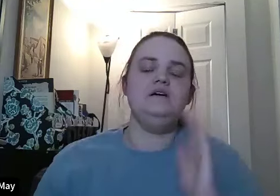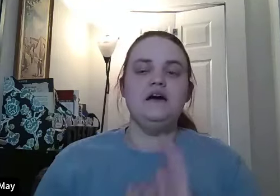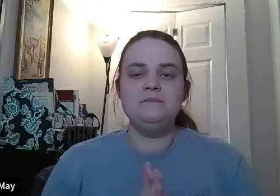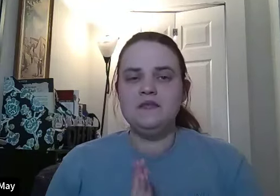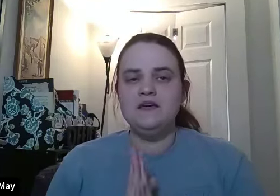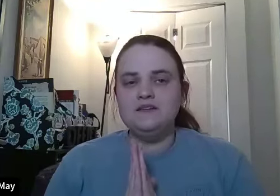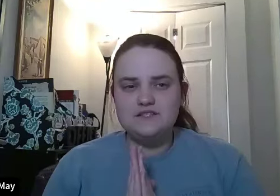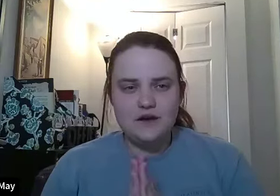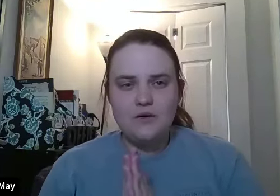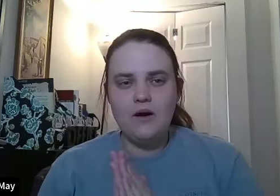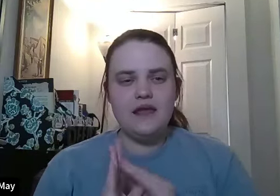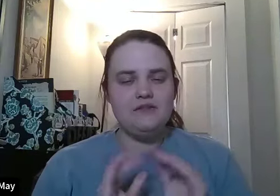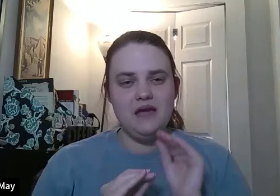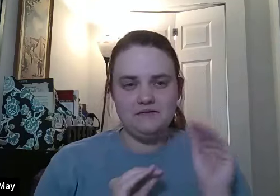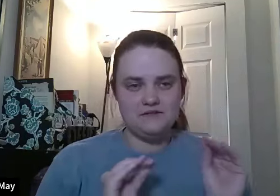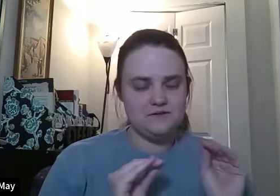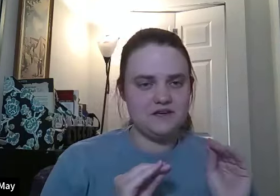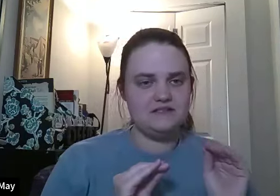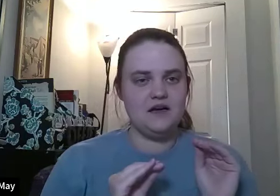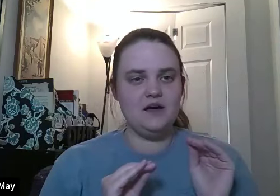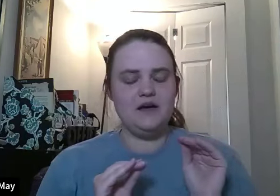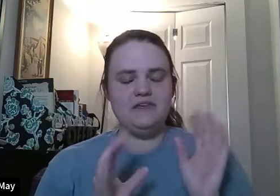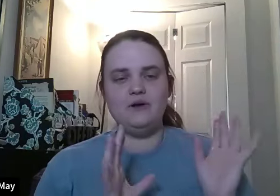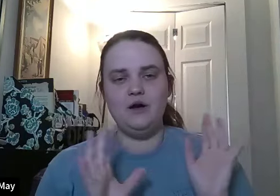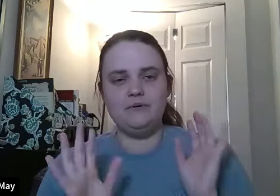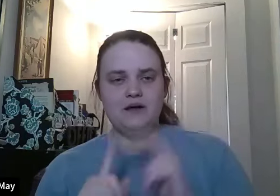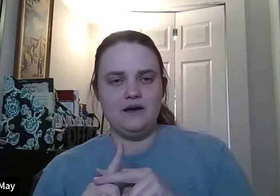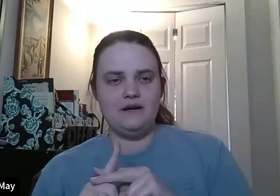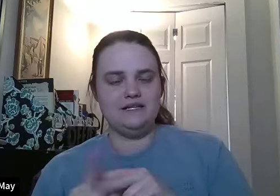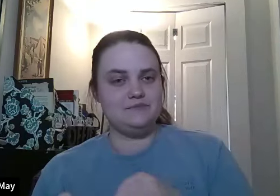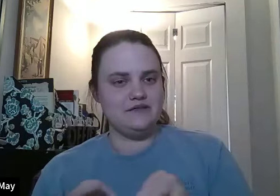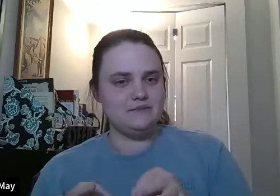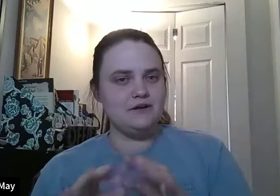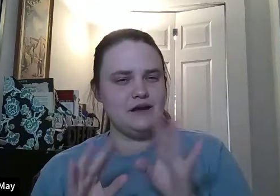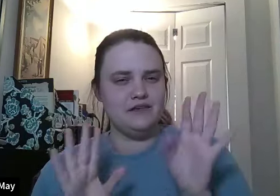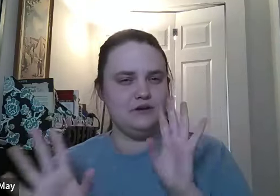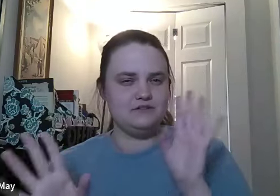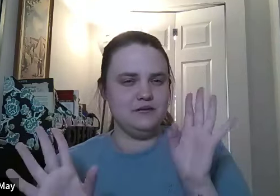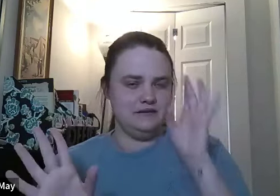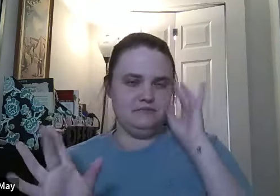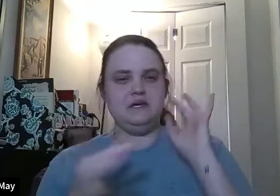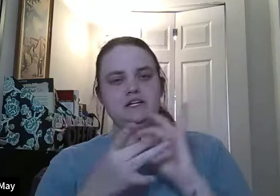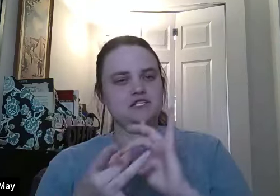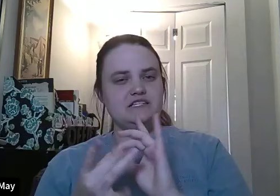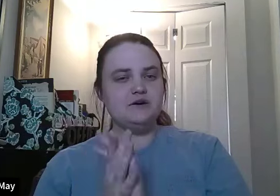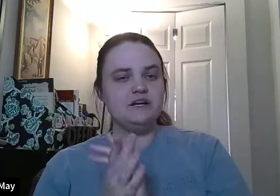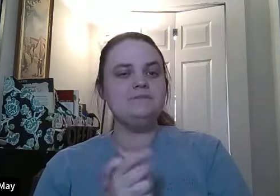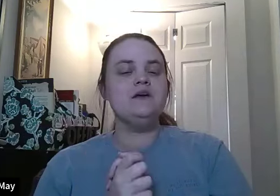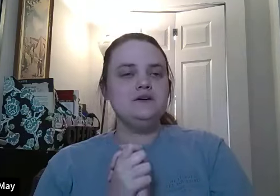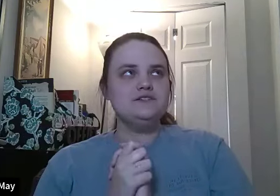Okay. So now that we have those few signs, I think it will help apply when I explain this better. I think you guys will make connections easier on it.